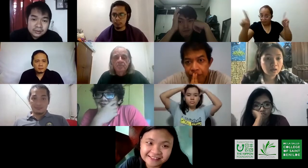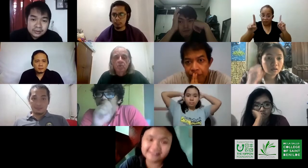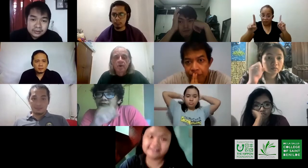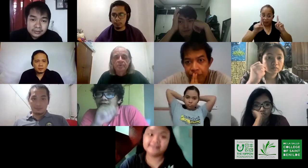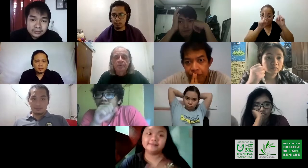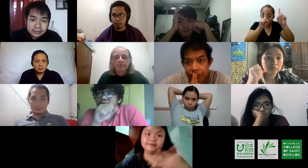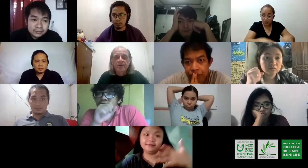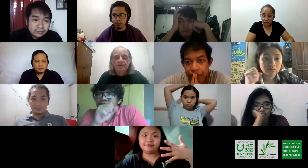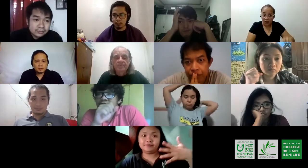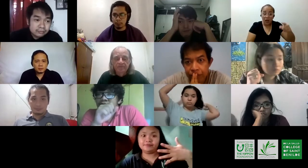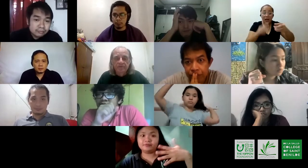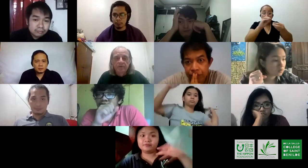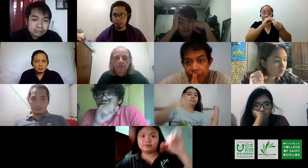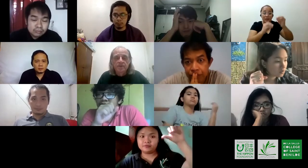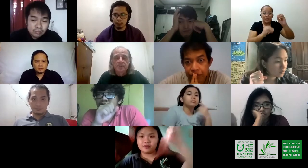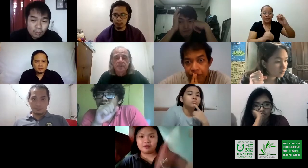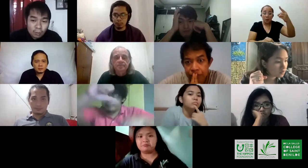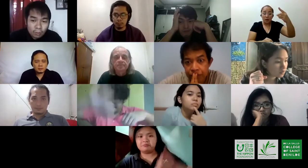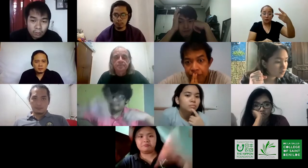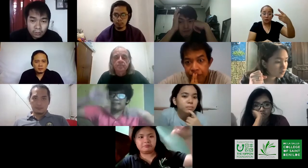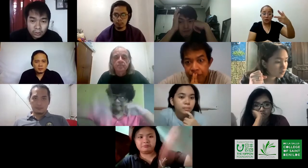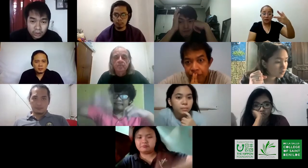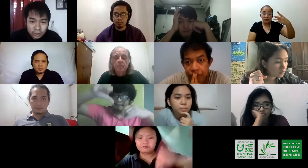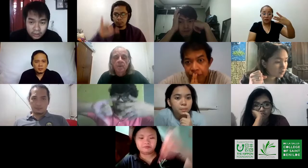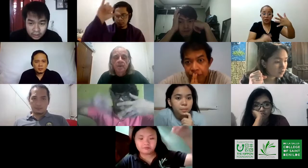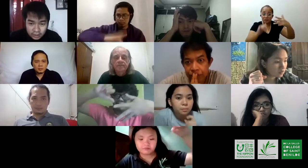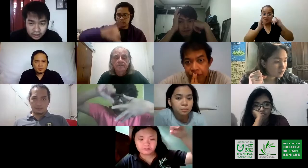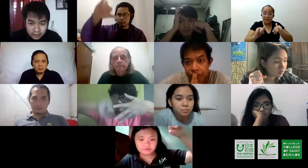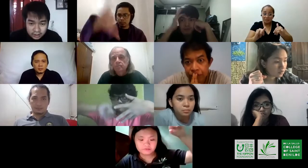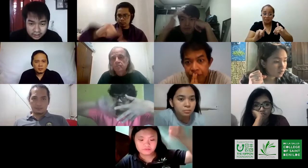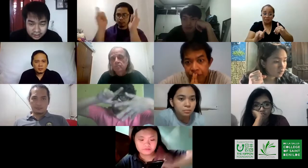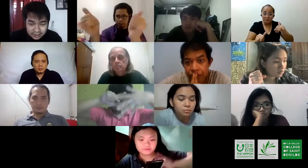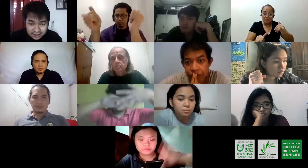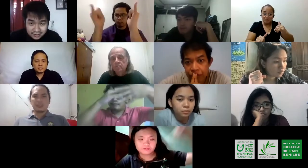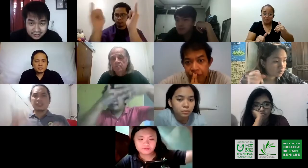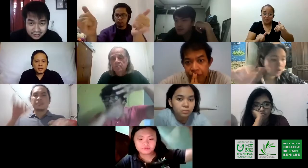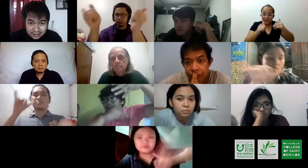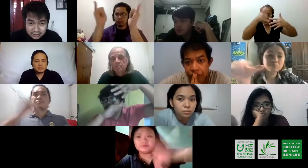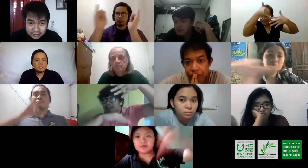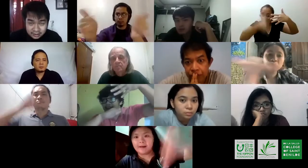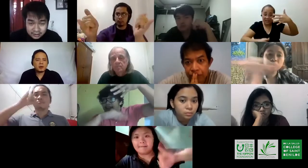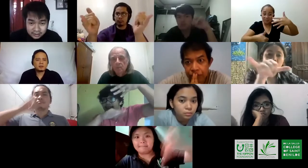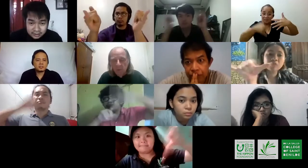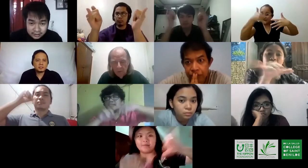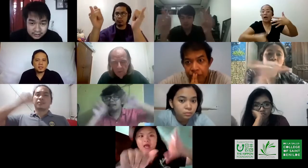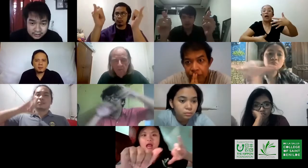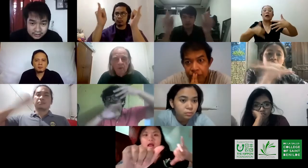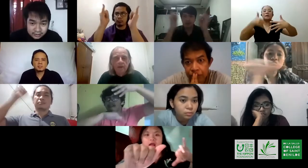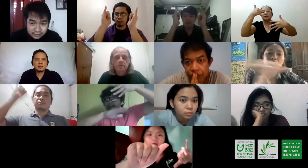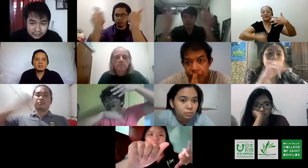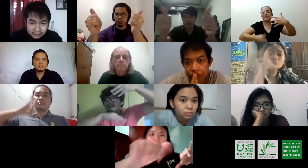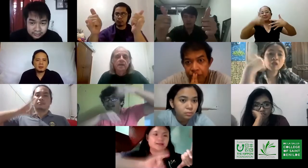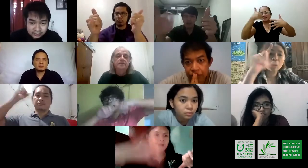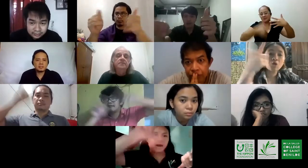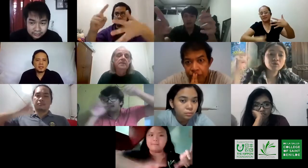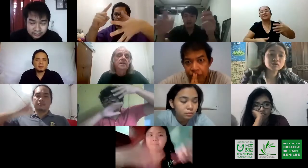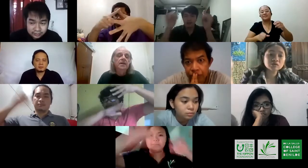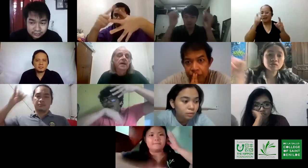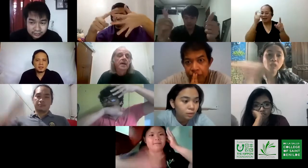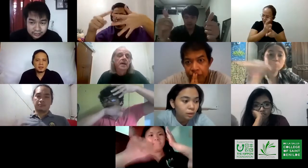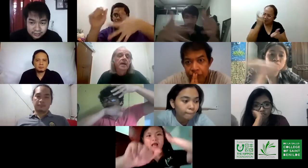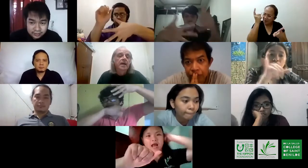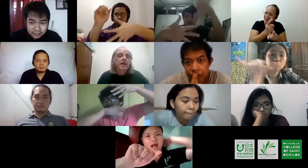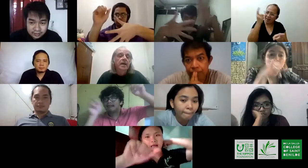Places number 1 through 5, different or the same? The same rather, the same. Everyone's Right, saying the same, right.